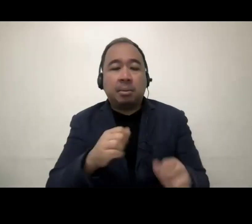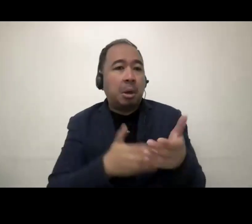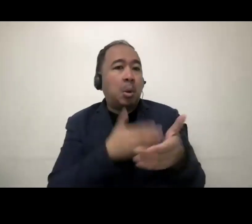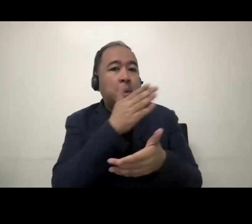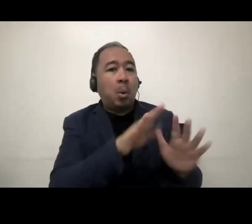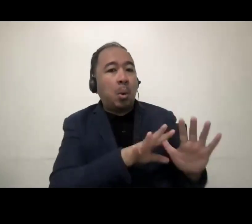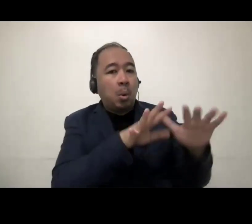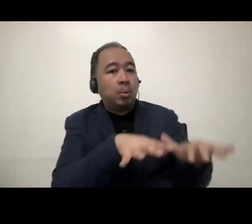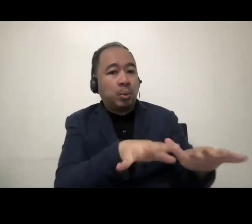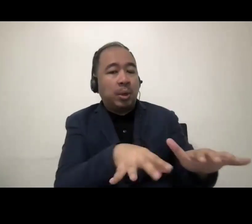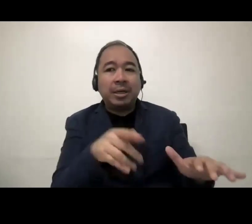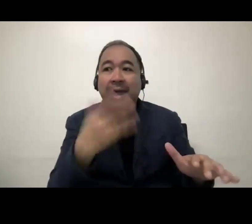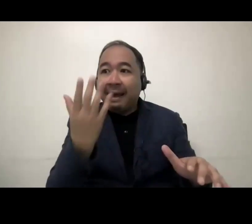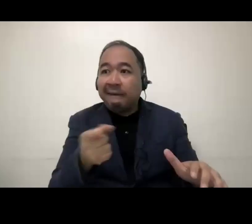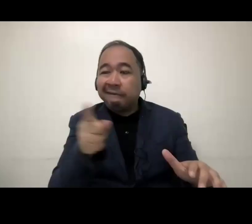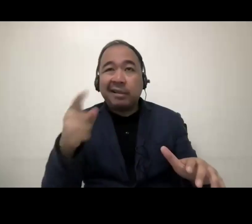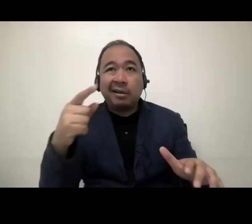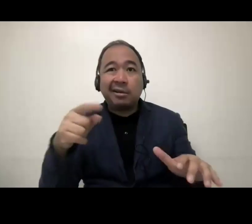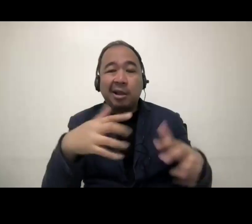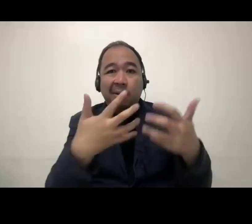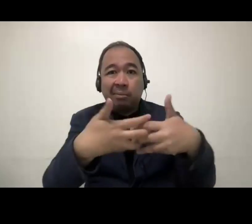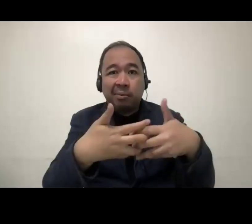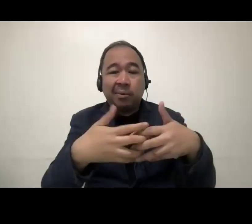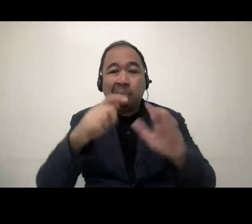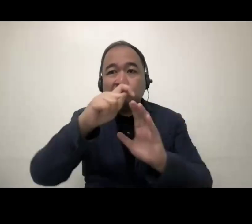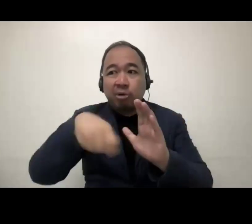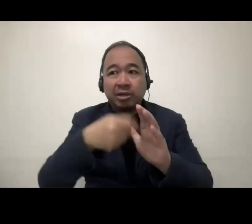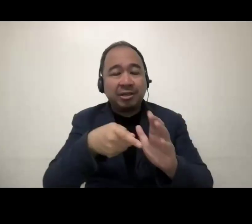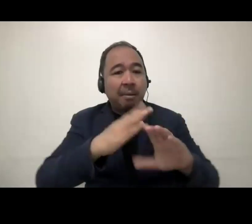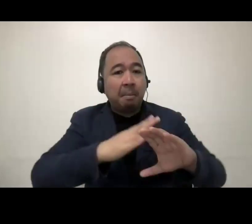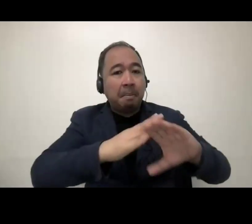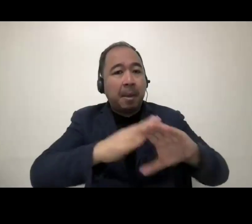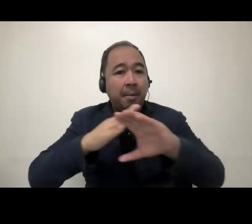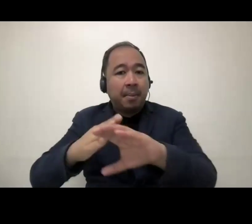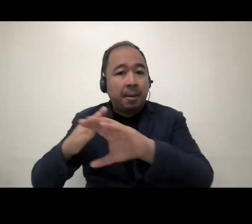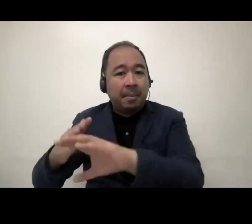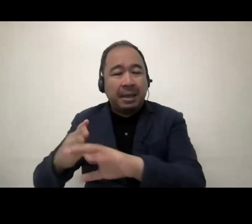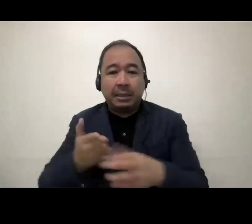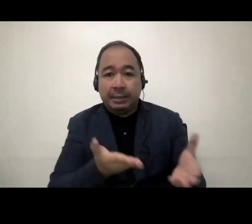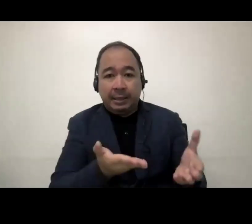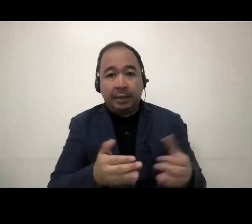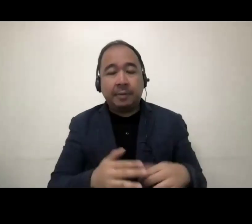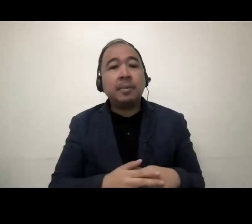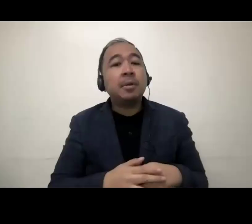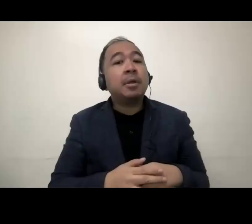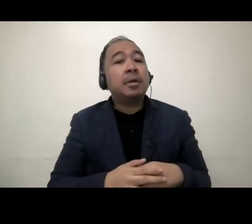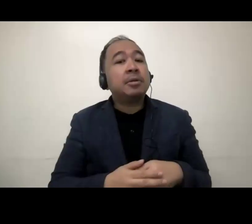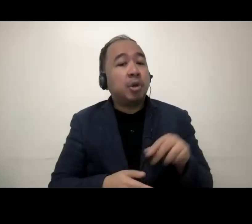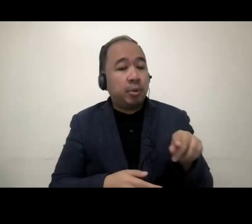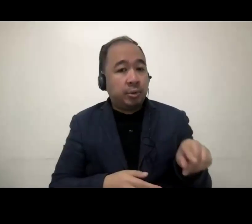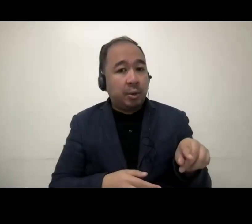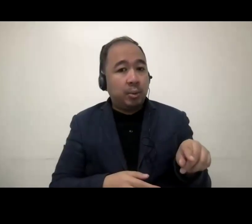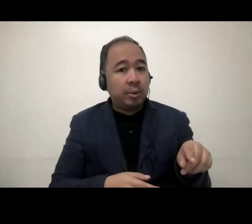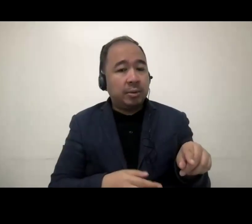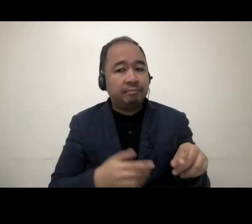solar farms being barriers to them. And also when we went there, we saw that in the consultations, because to be